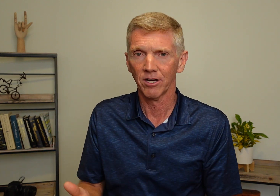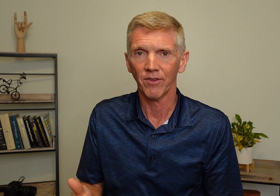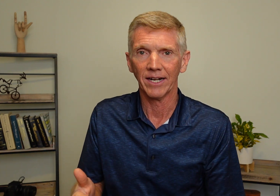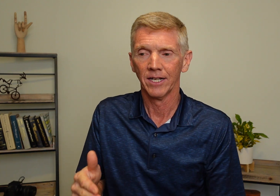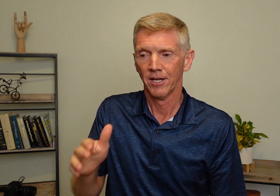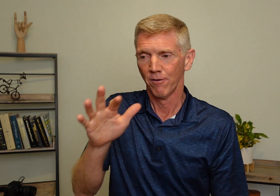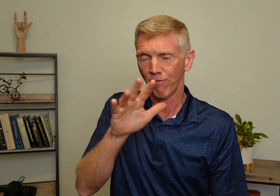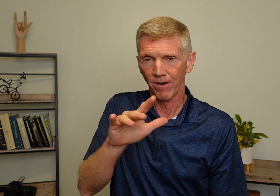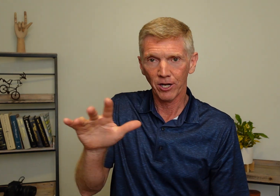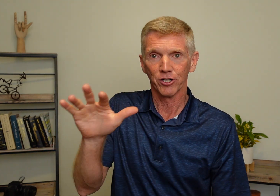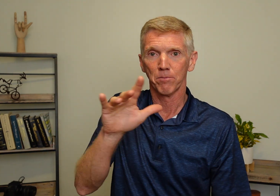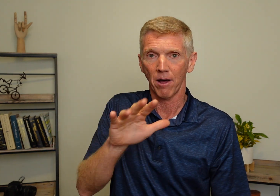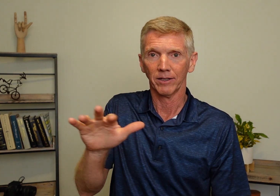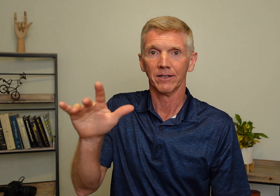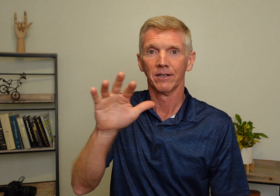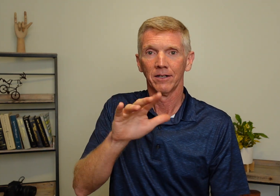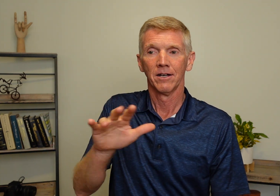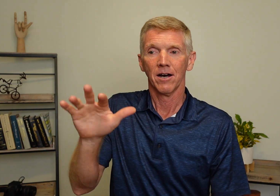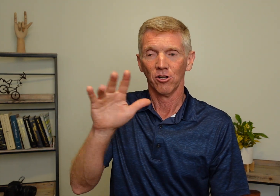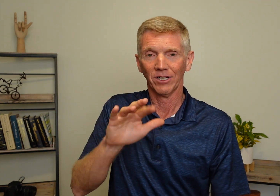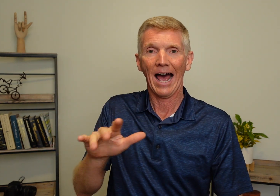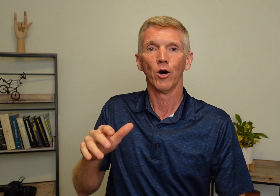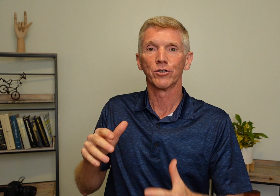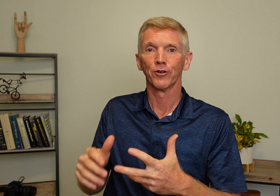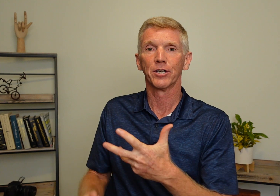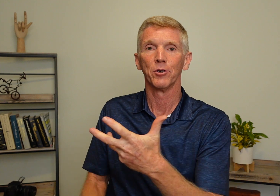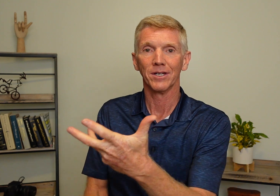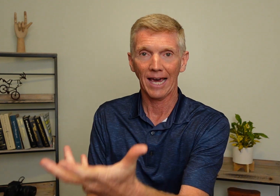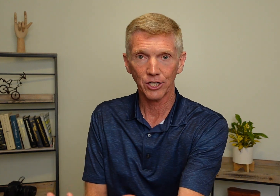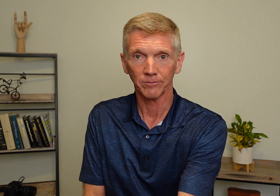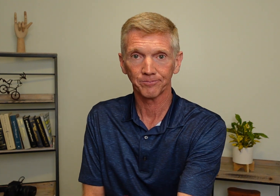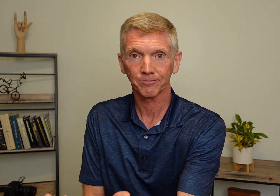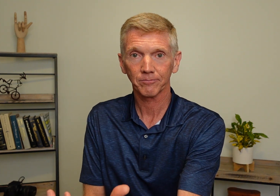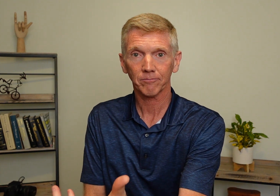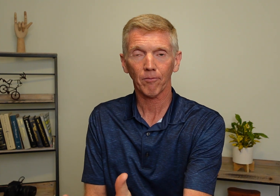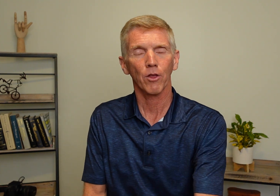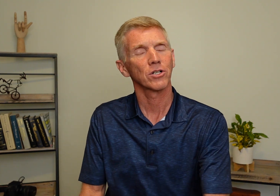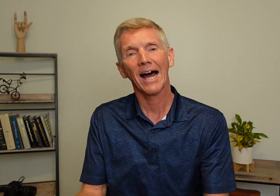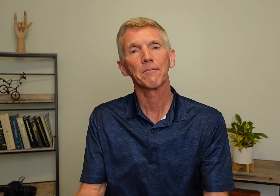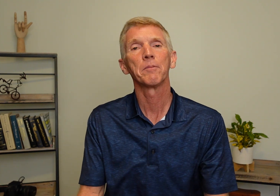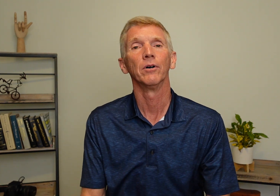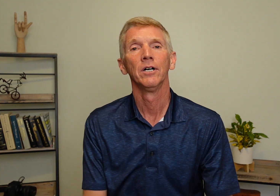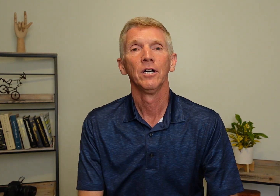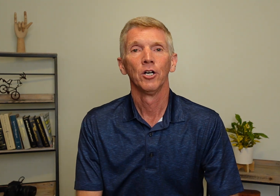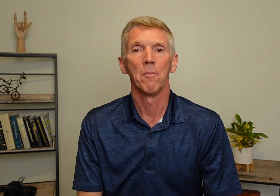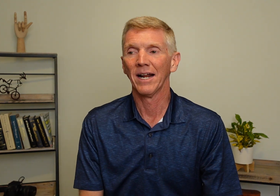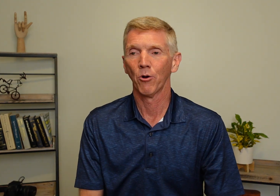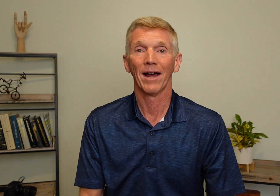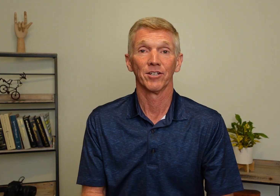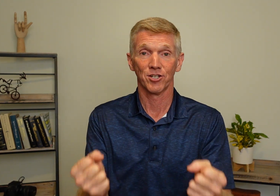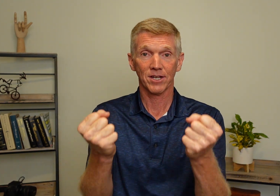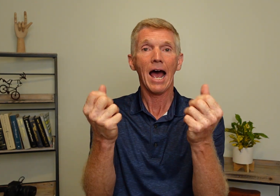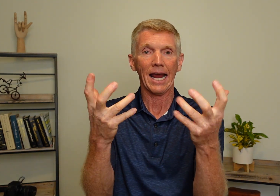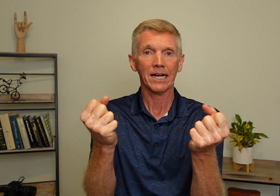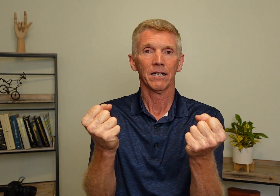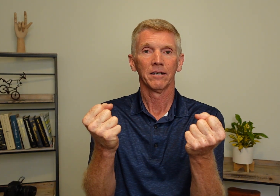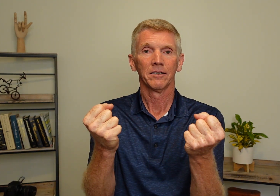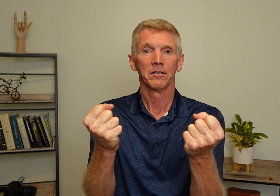then, fingerspelling allows for communication. There's a lot of people who may not know how to sign, but